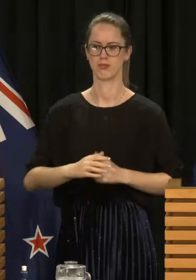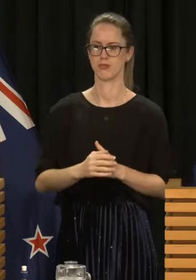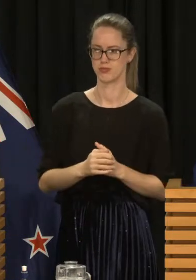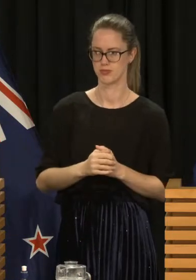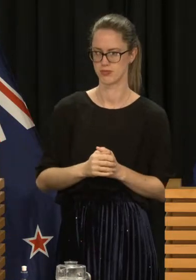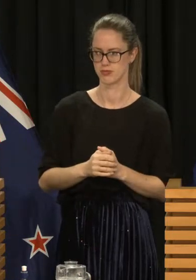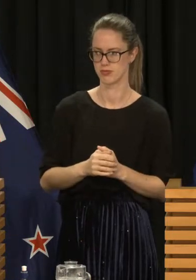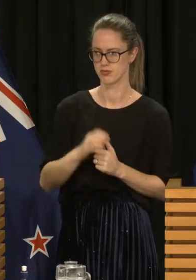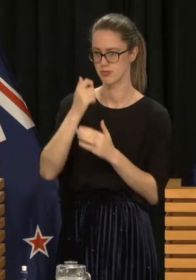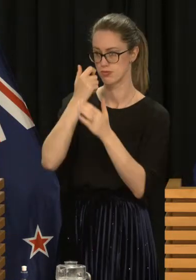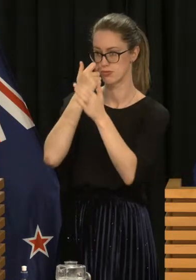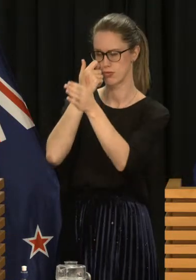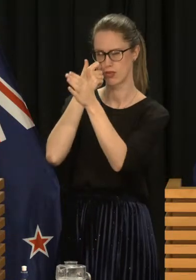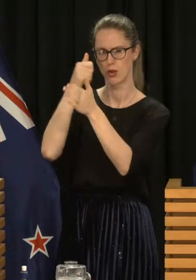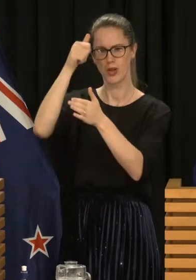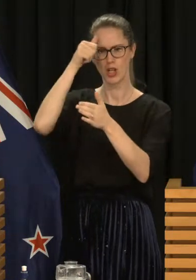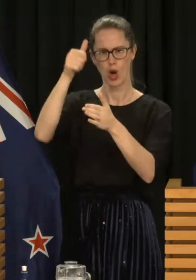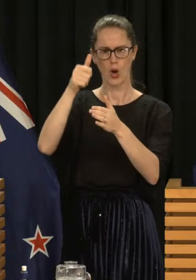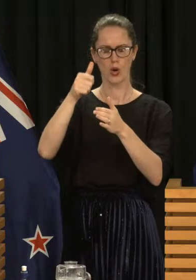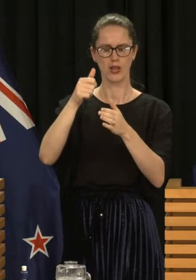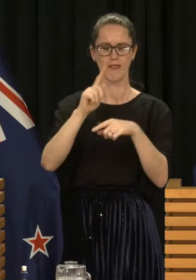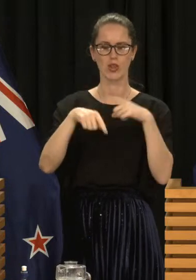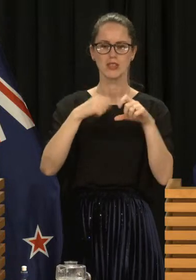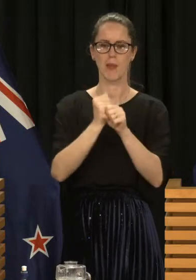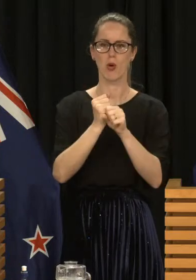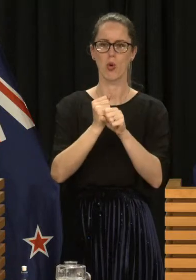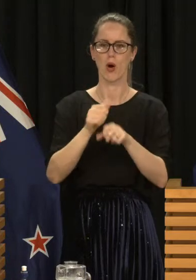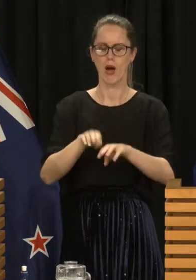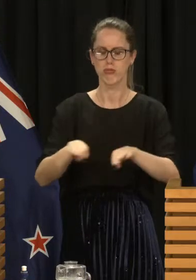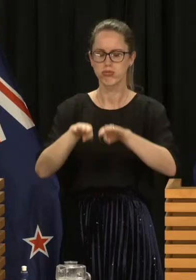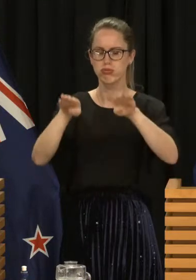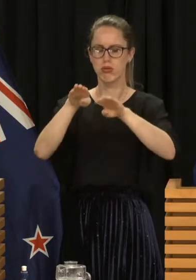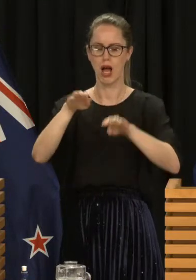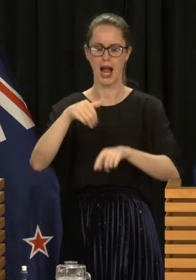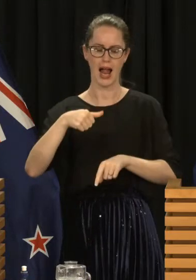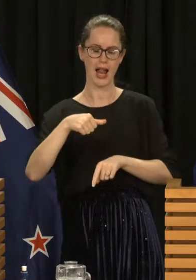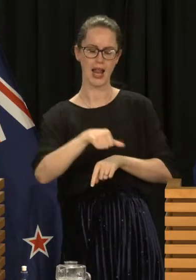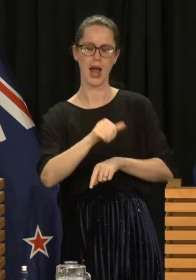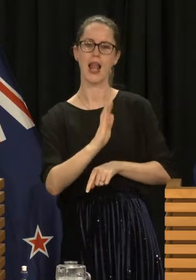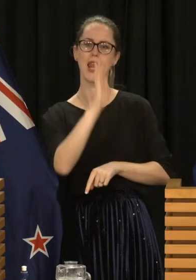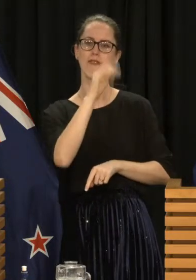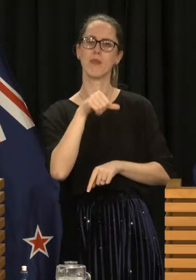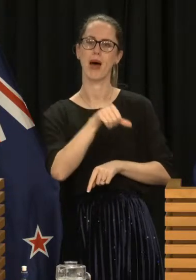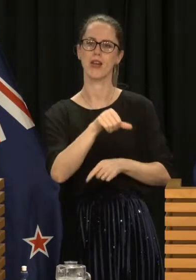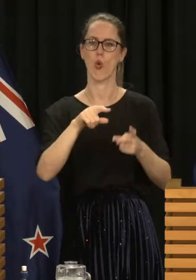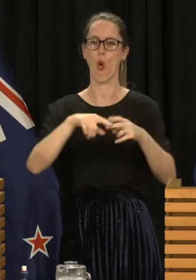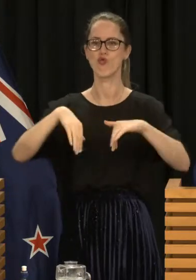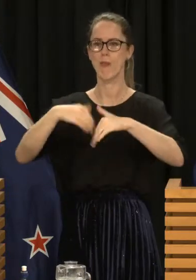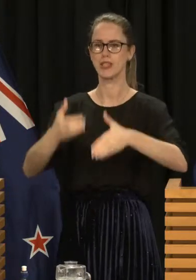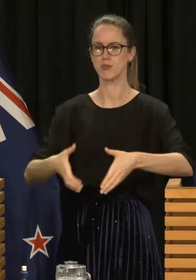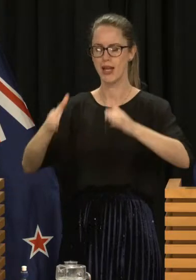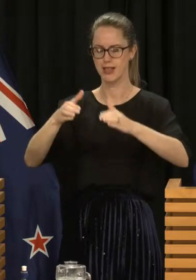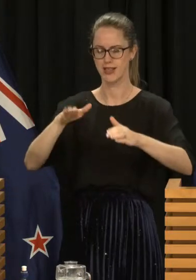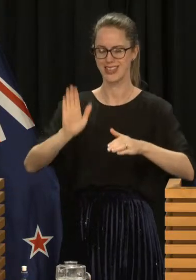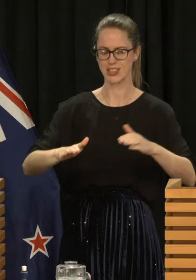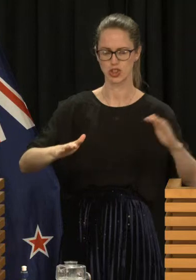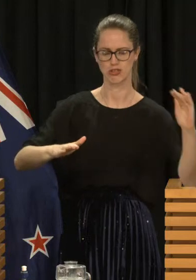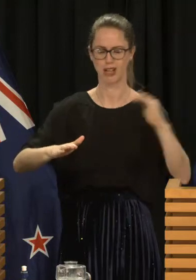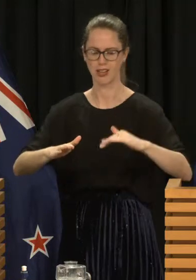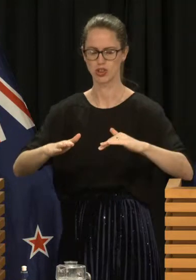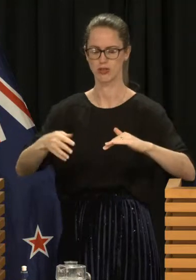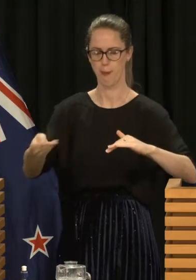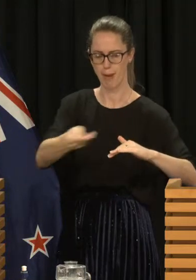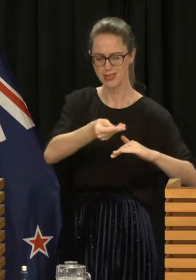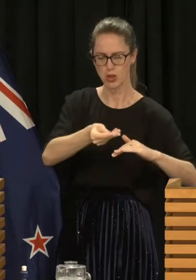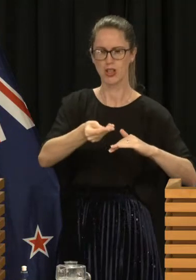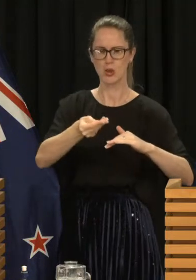that there has been transmission in those common areas, such as, for example, the lifted ridges or the rubbish bin in the Crown Plaza. How disappointing is it that the